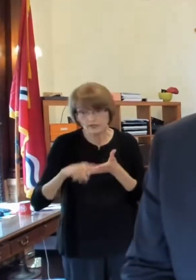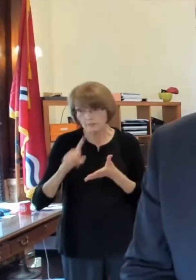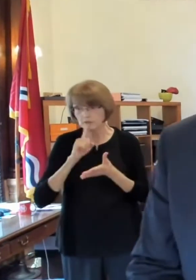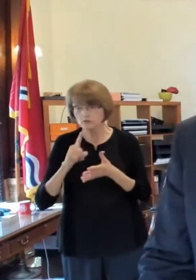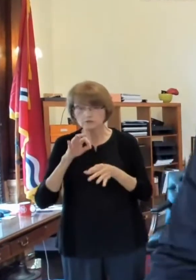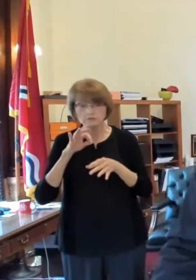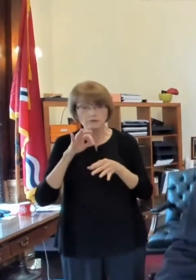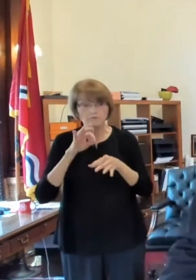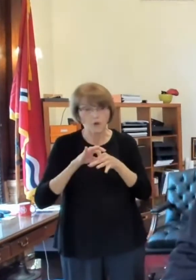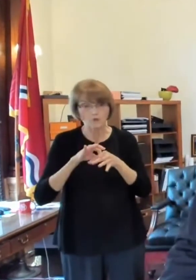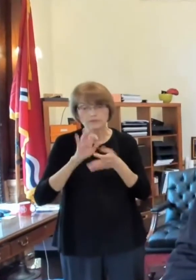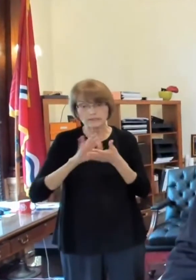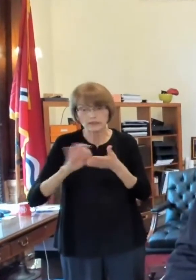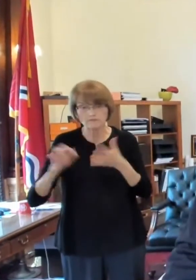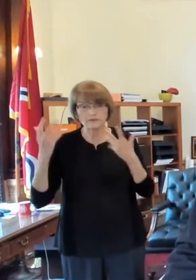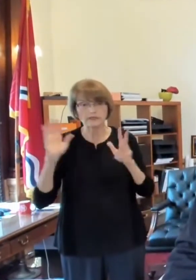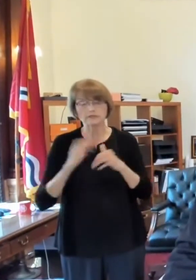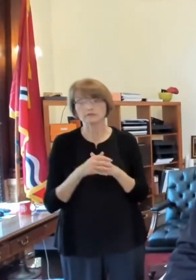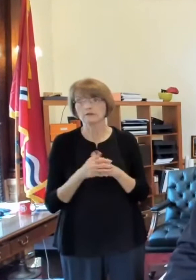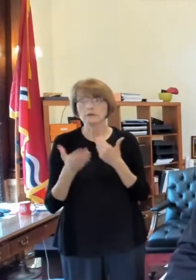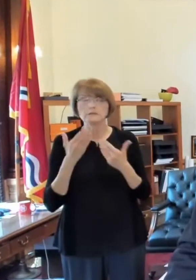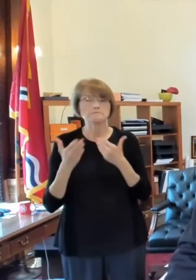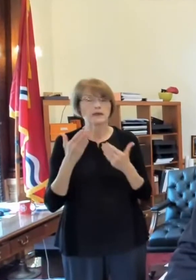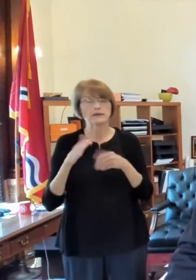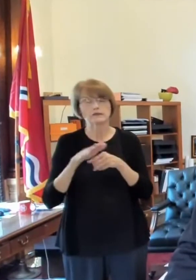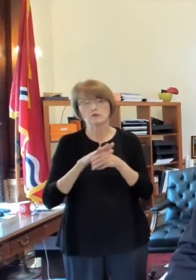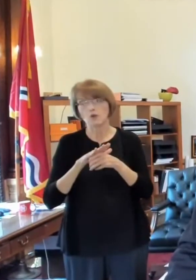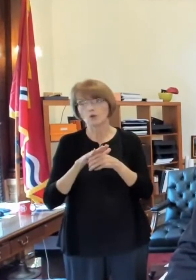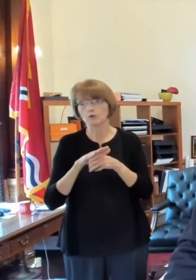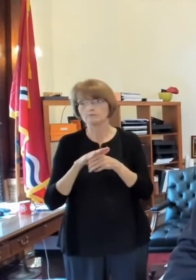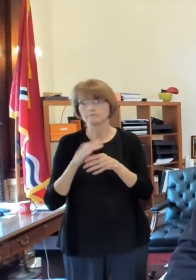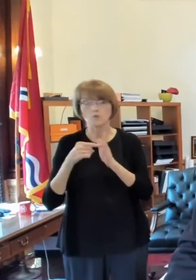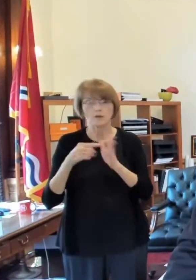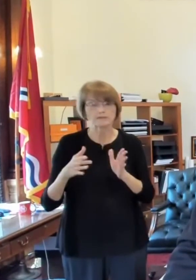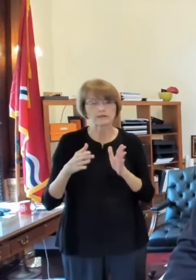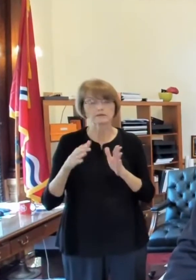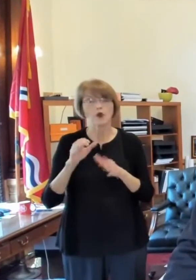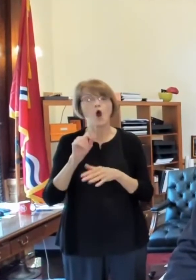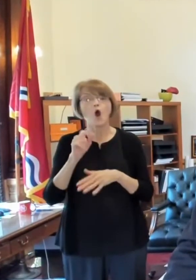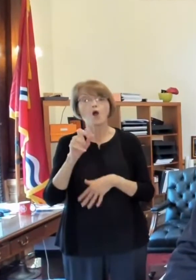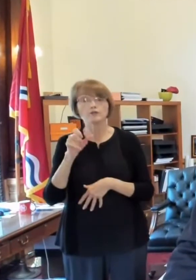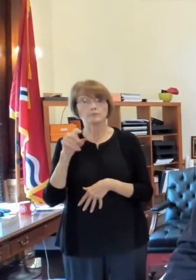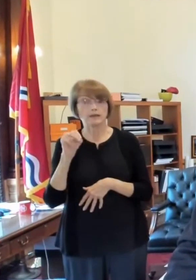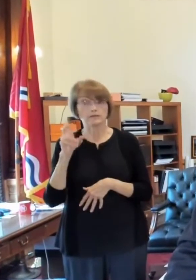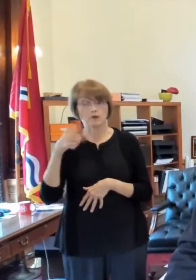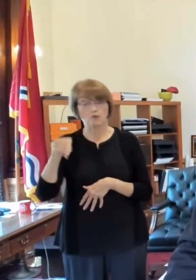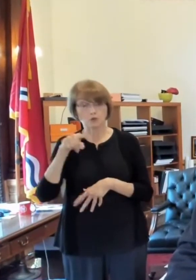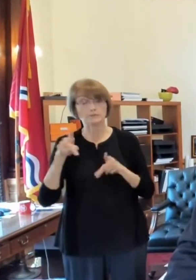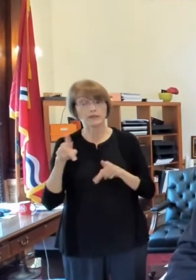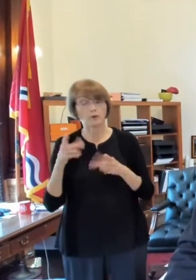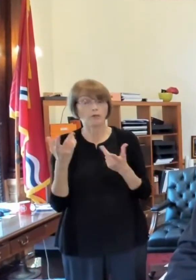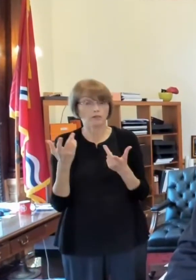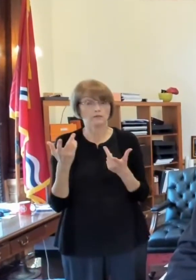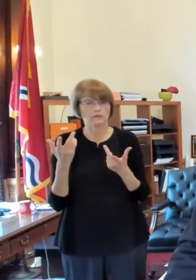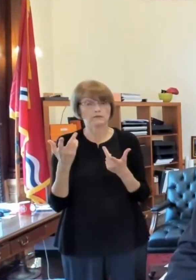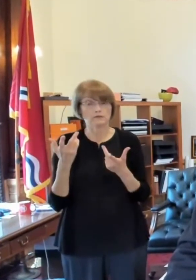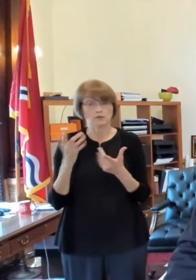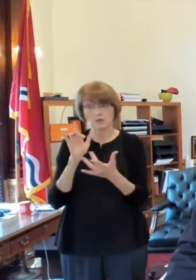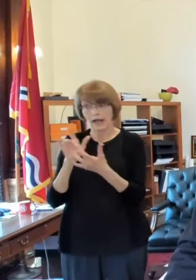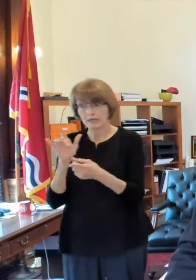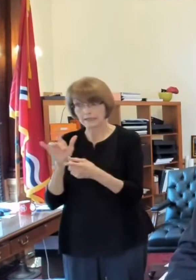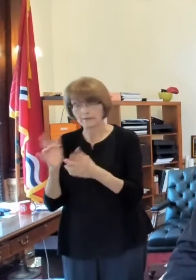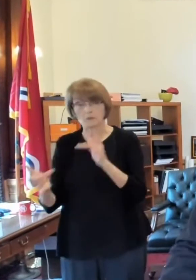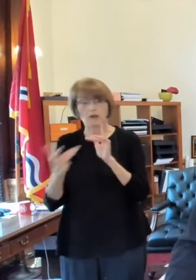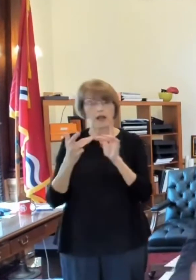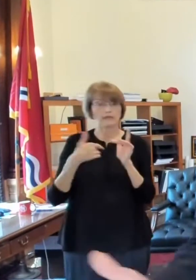their just local representatives. So say their state rep or their alderman. And those people are really good about contacting me, and I love